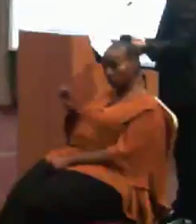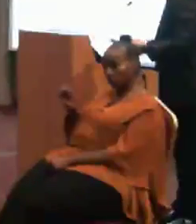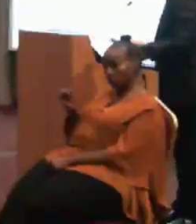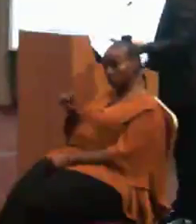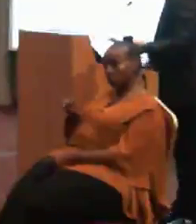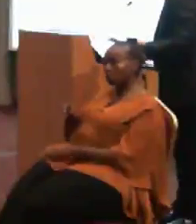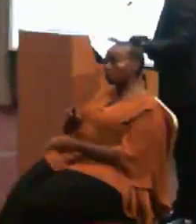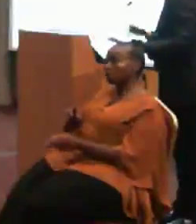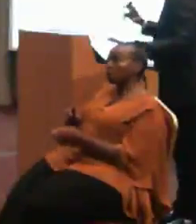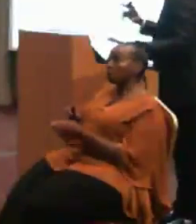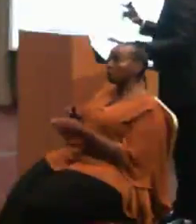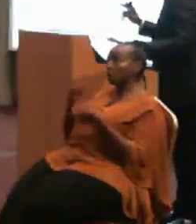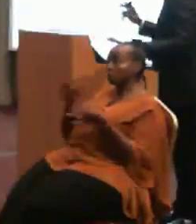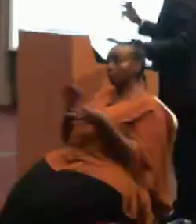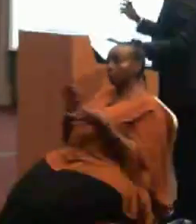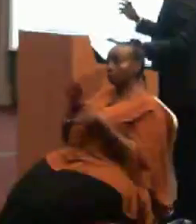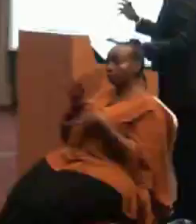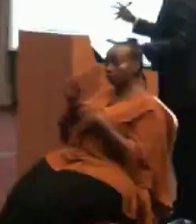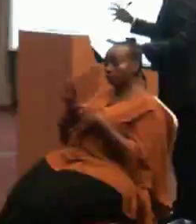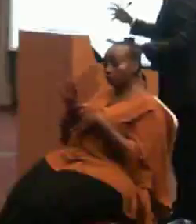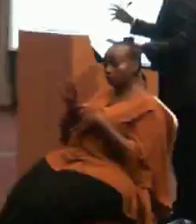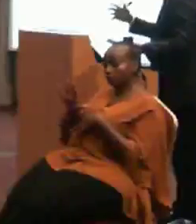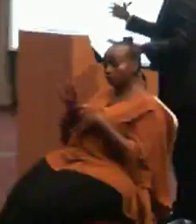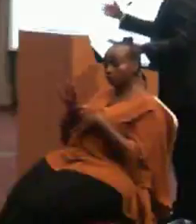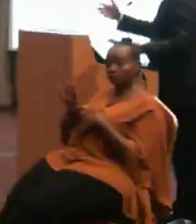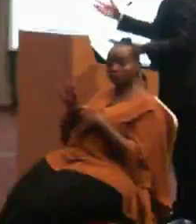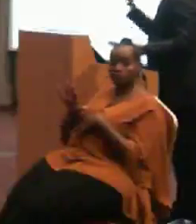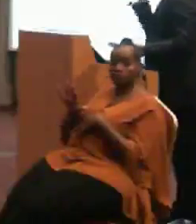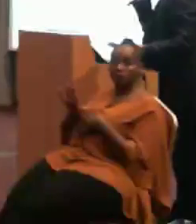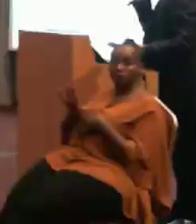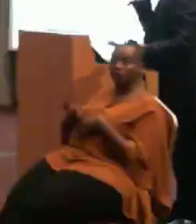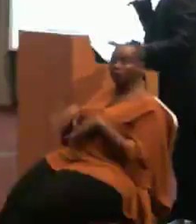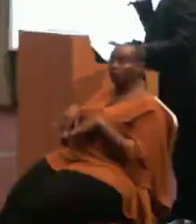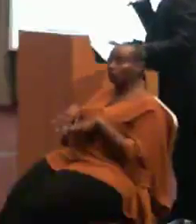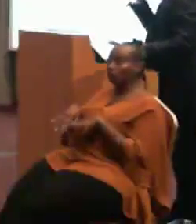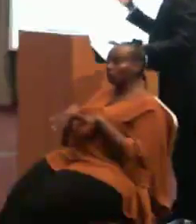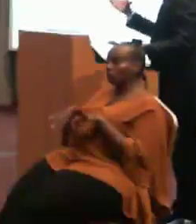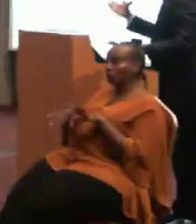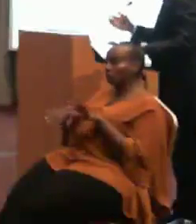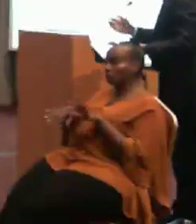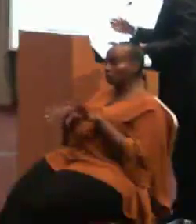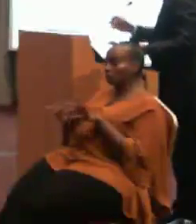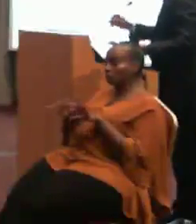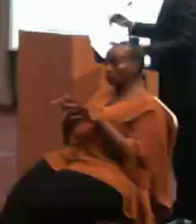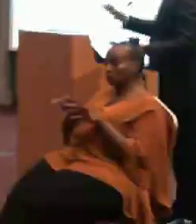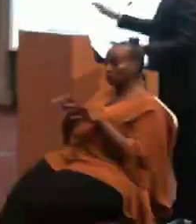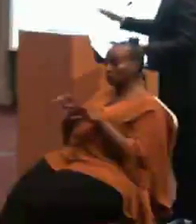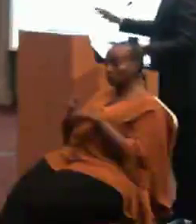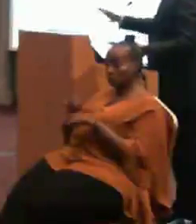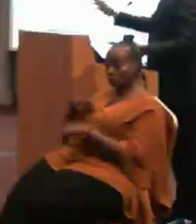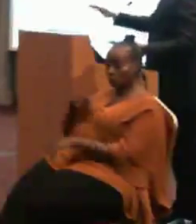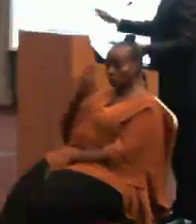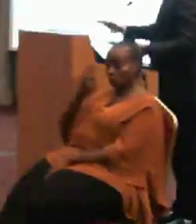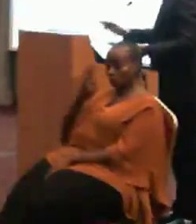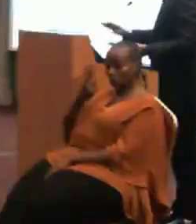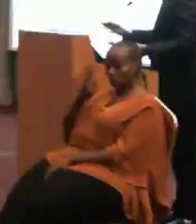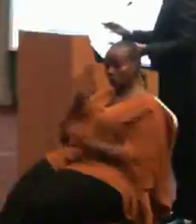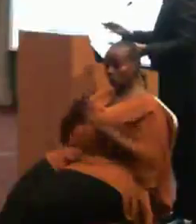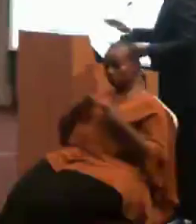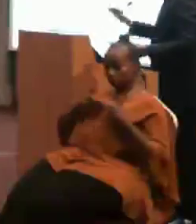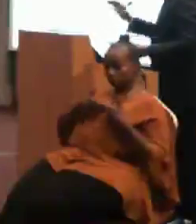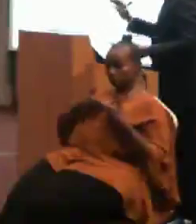in the results, and the perception or the understanding or interpretation was that the rating agencies say it's